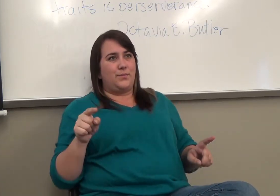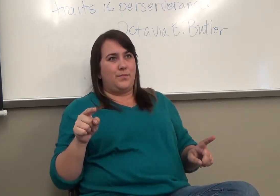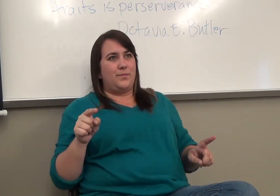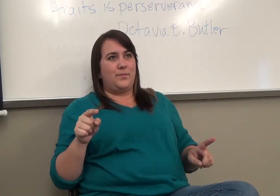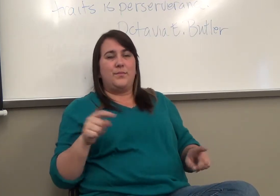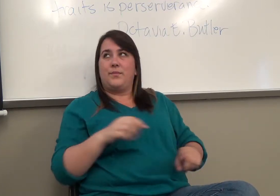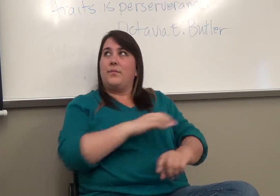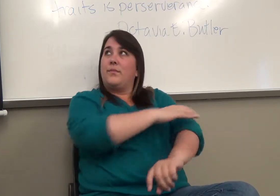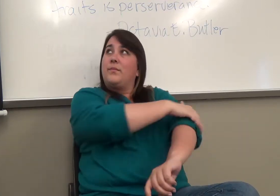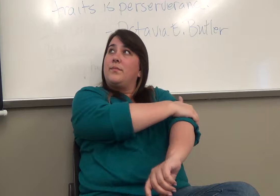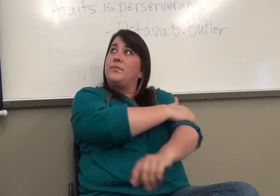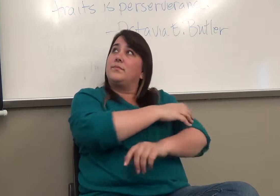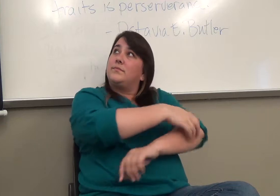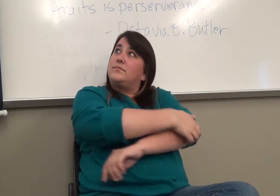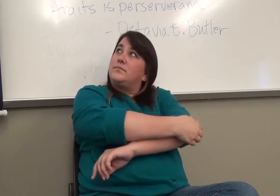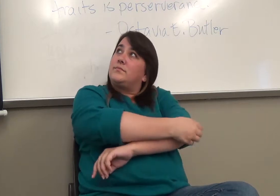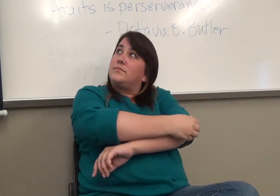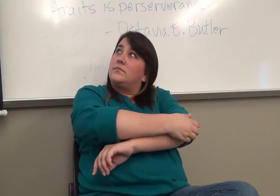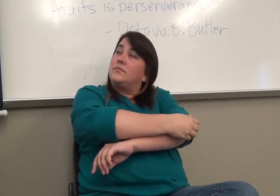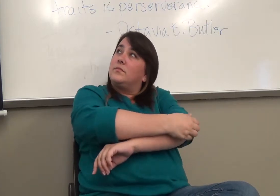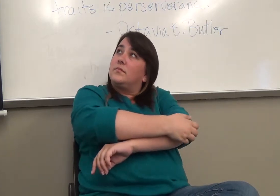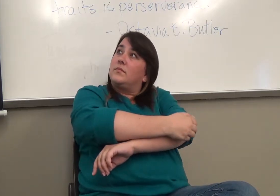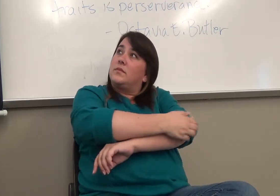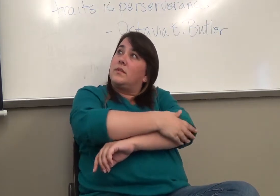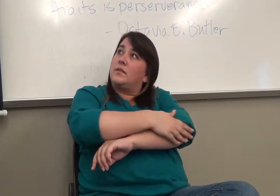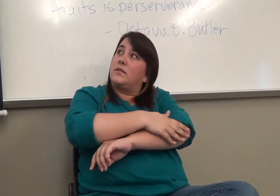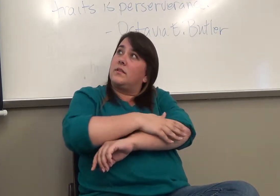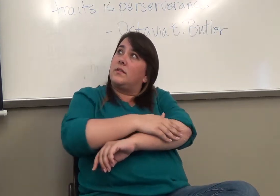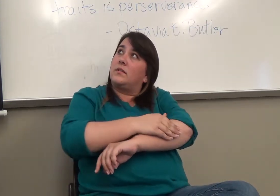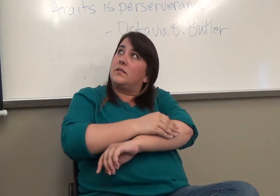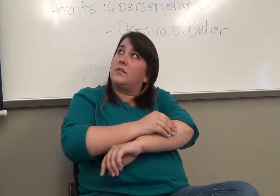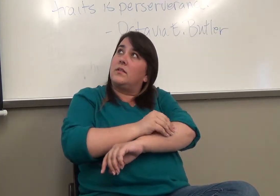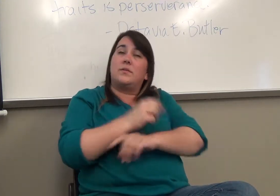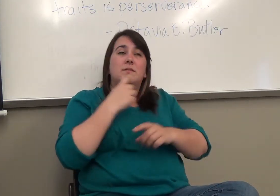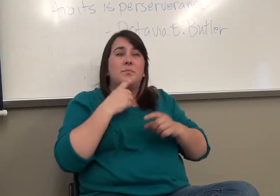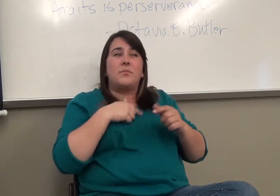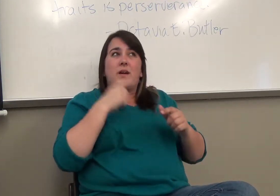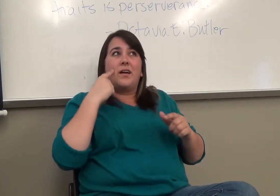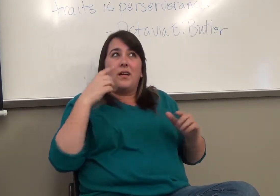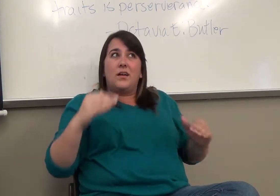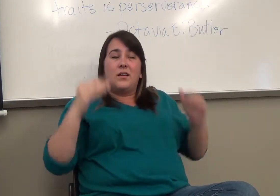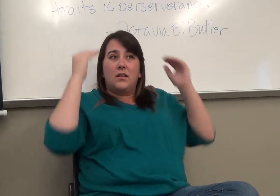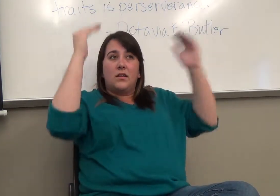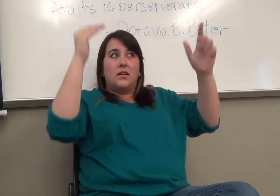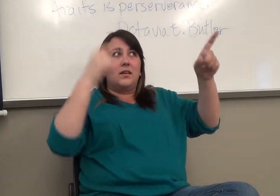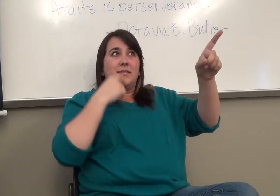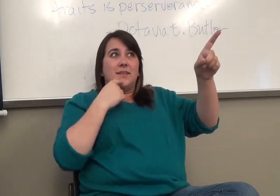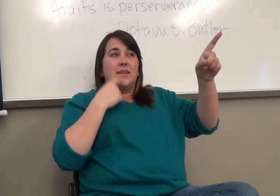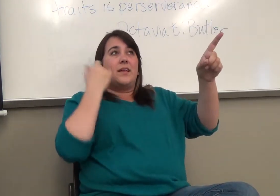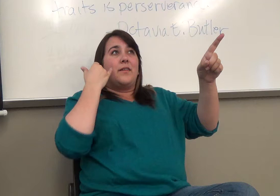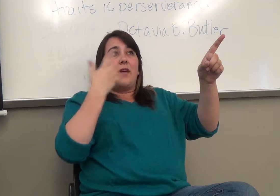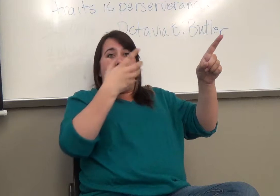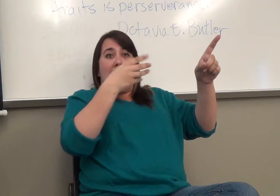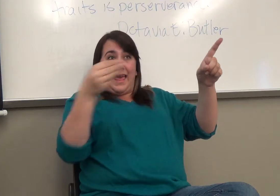you have, okay, here now you're saying, but I thought we just said up here that if you had an and, then it's